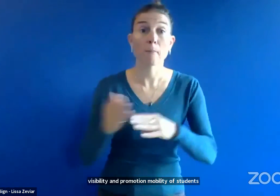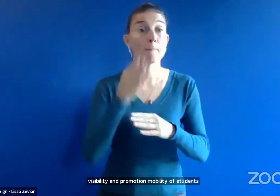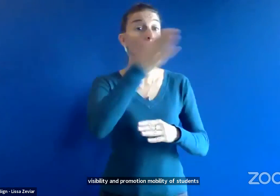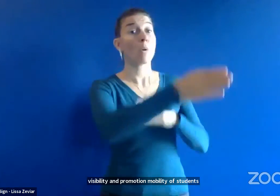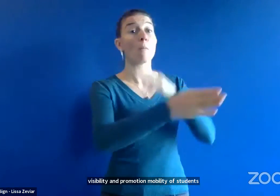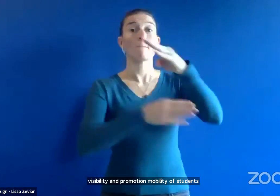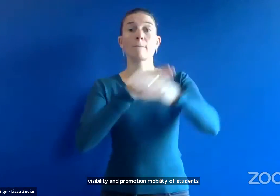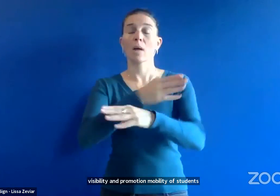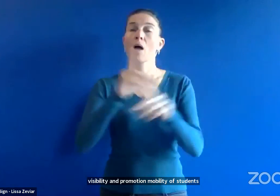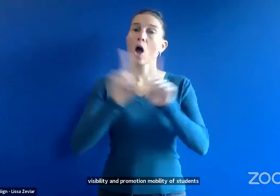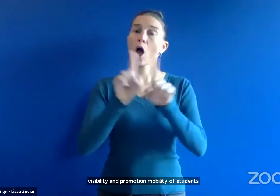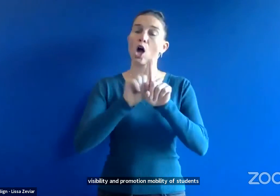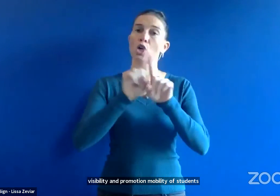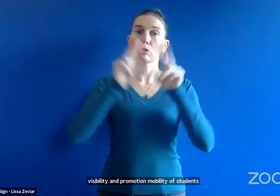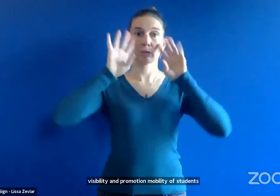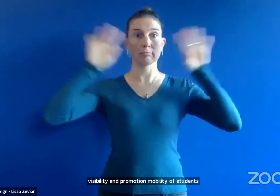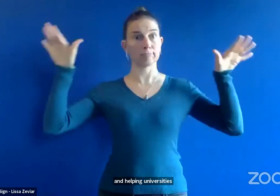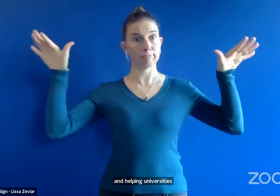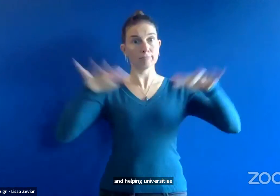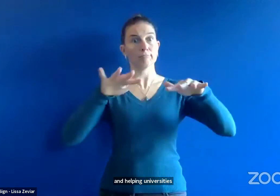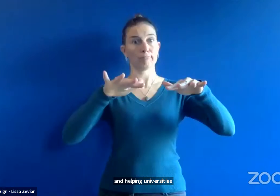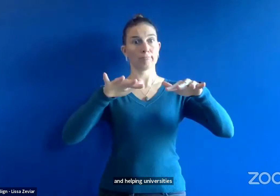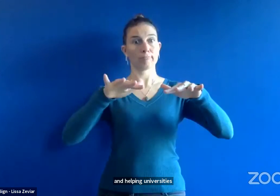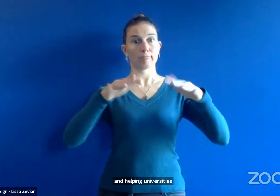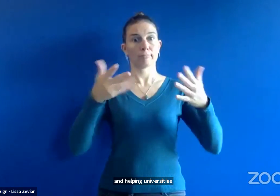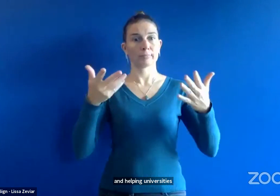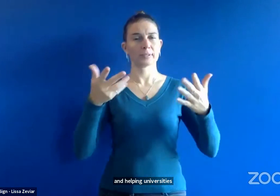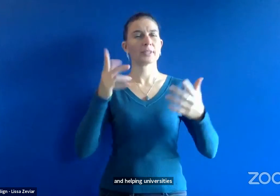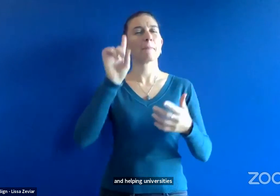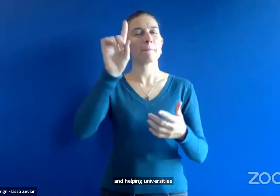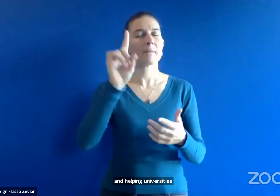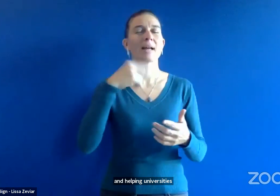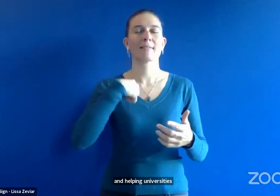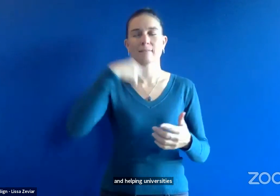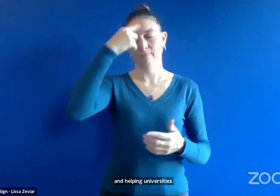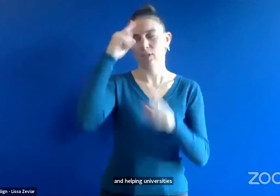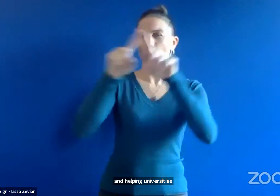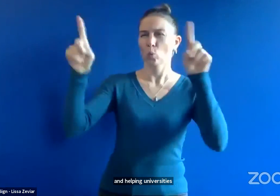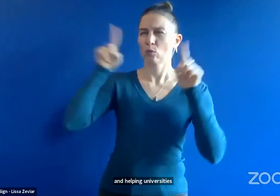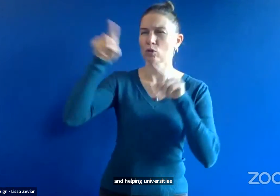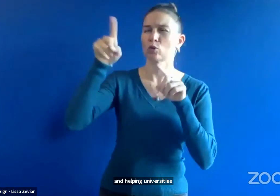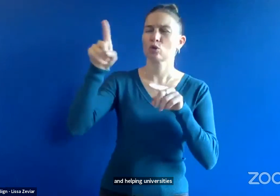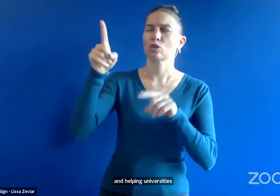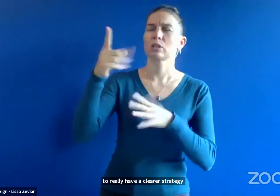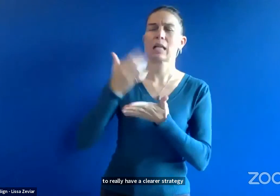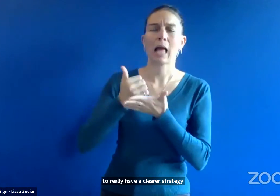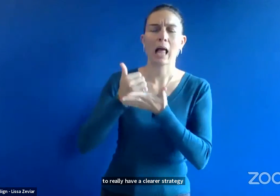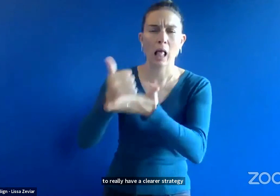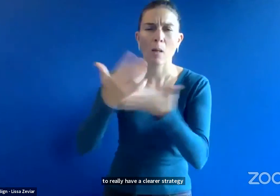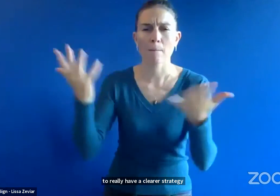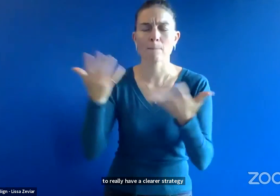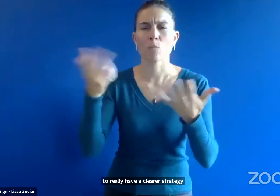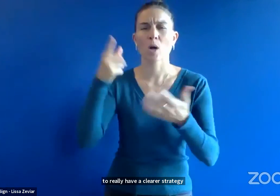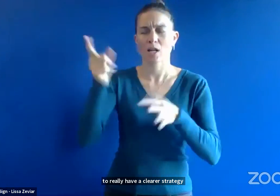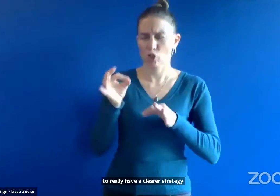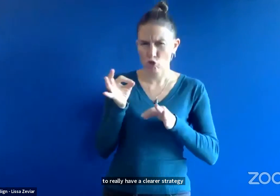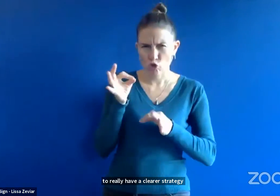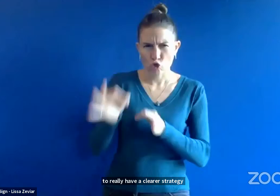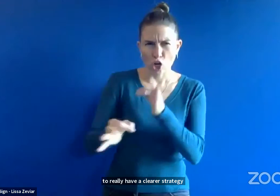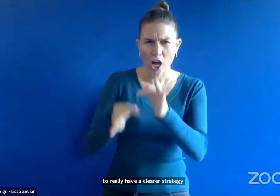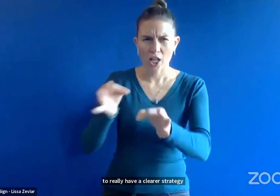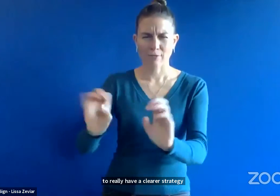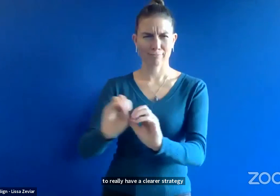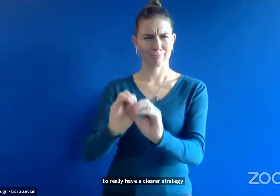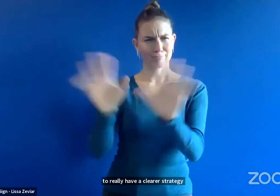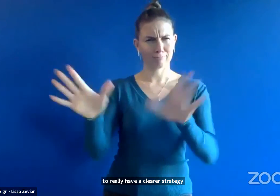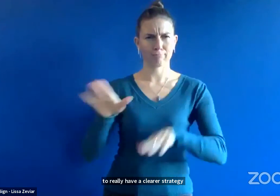to really have maybe clearer strategies or more straightforward strategies really to